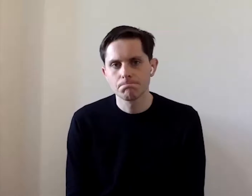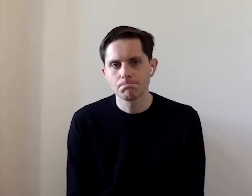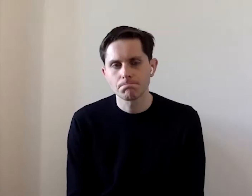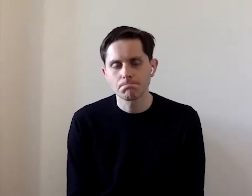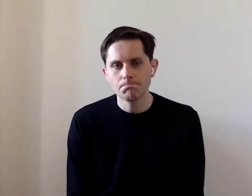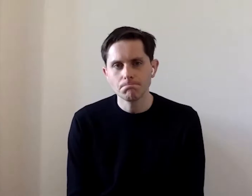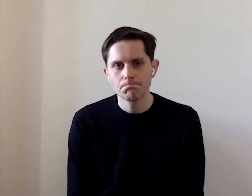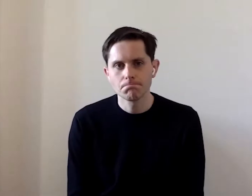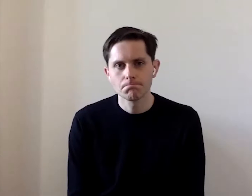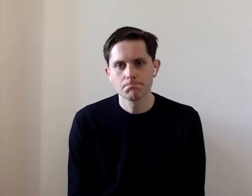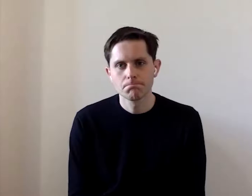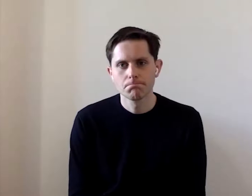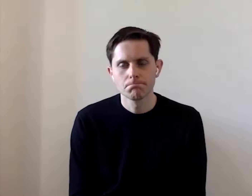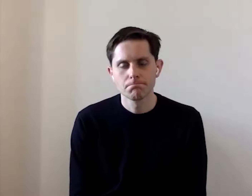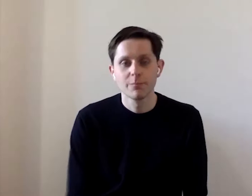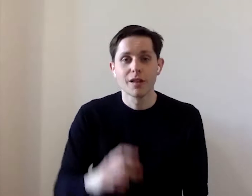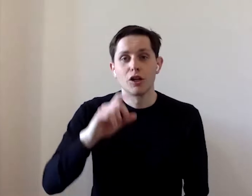That's where I think a lot of my optimism about the future lies.